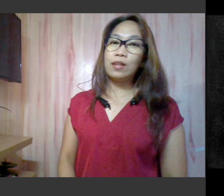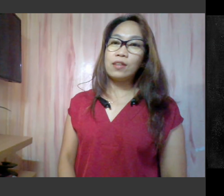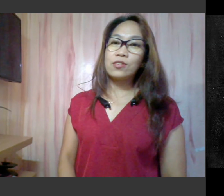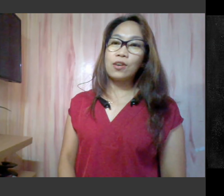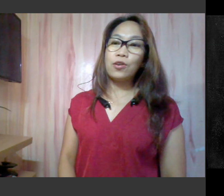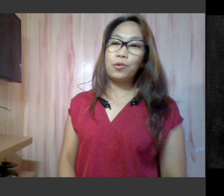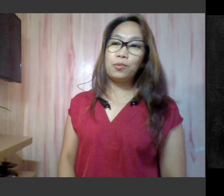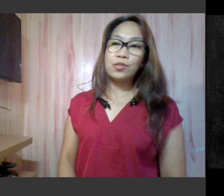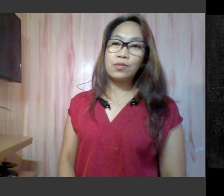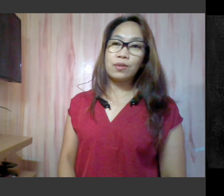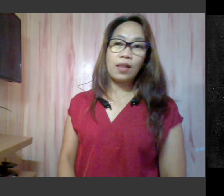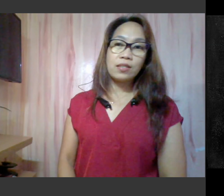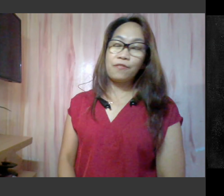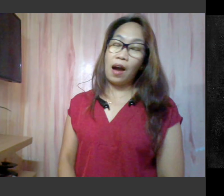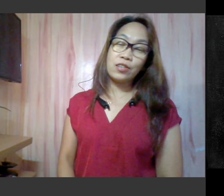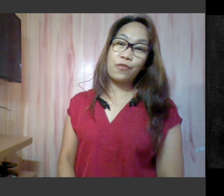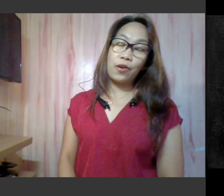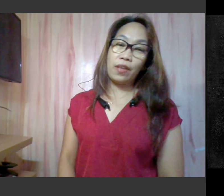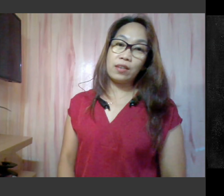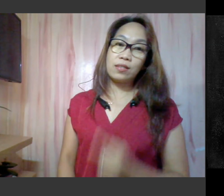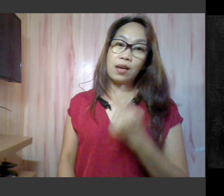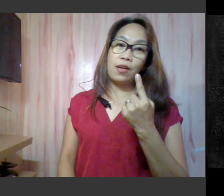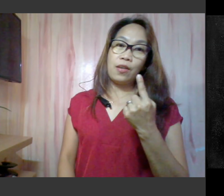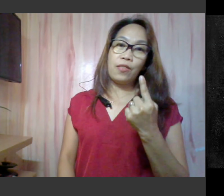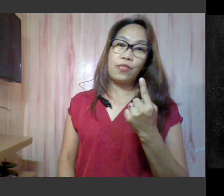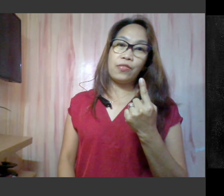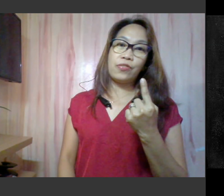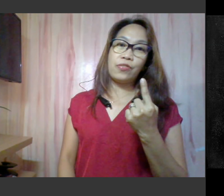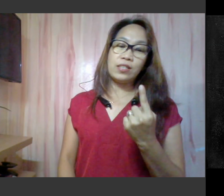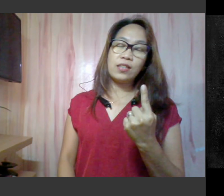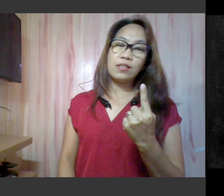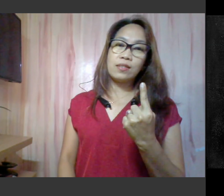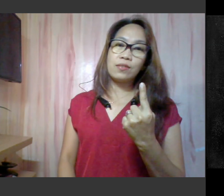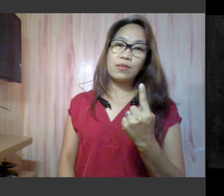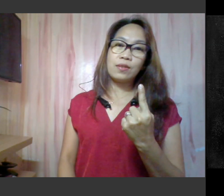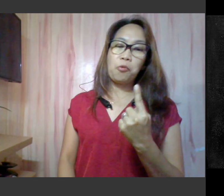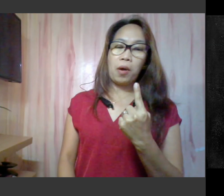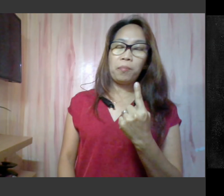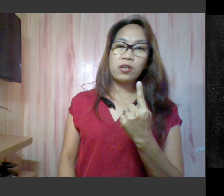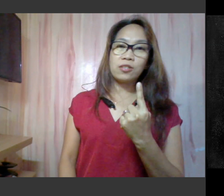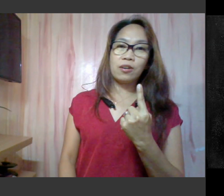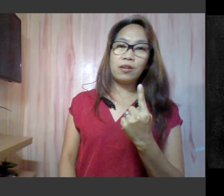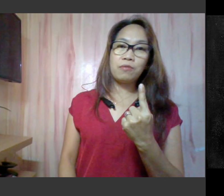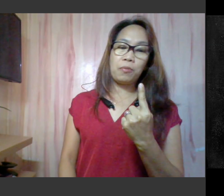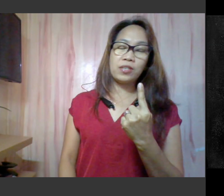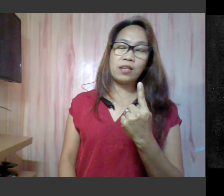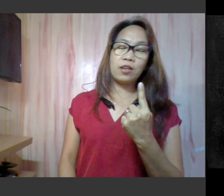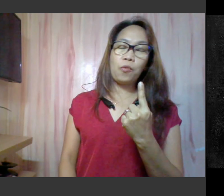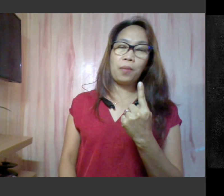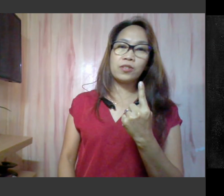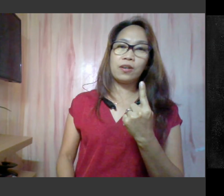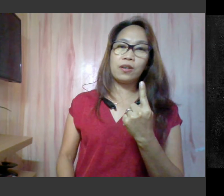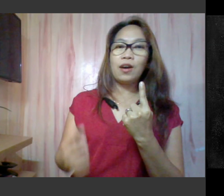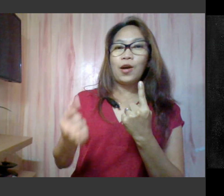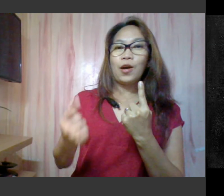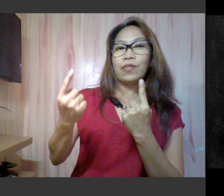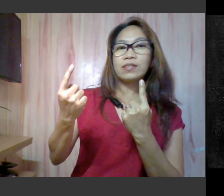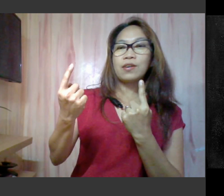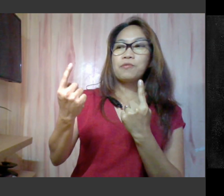Now let's use classifiers for this. This is one person representing one